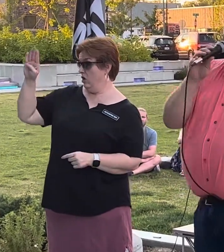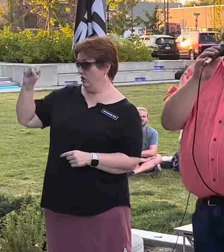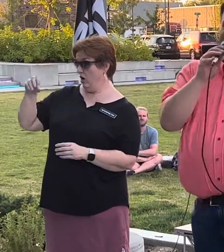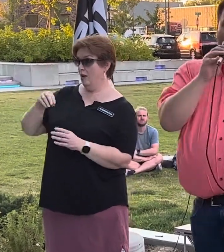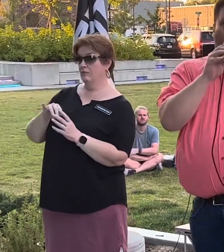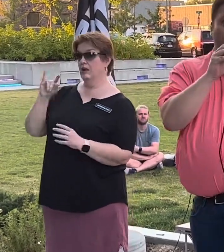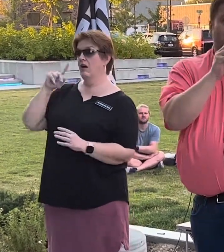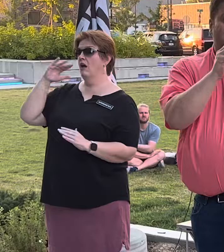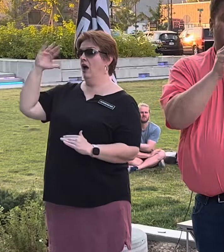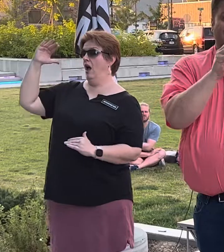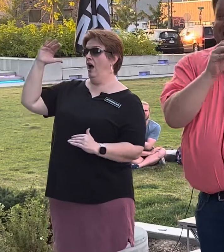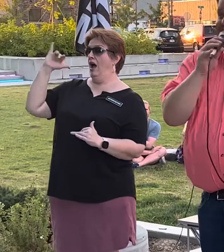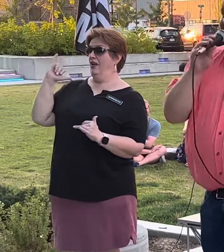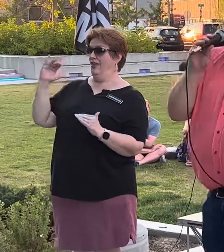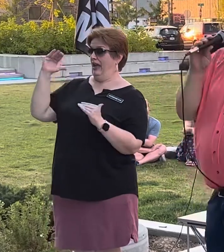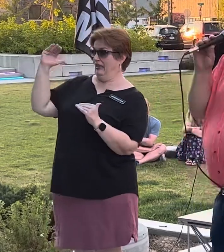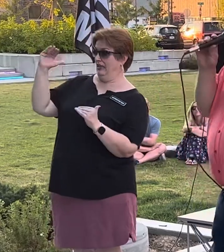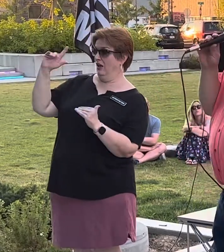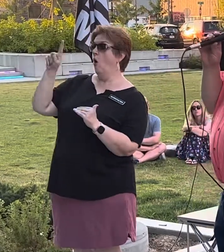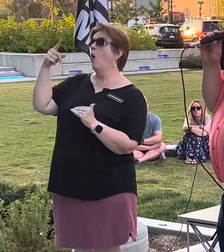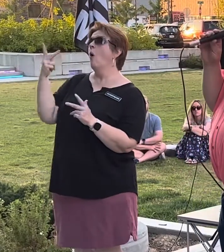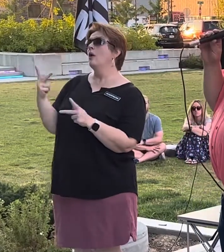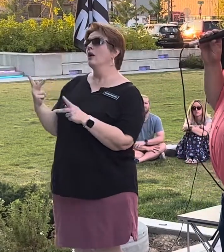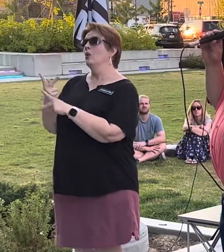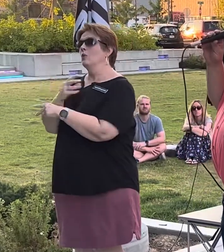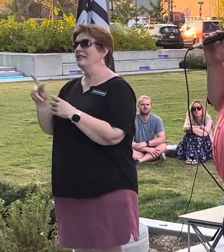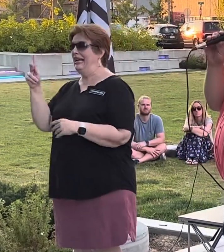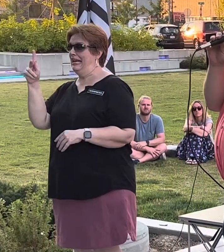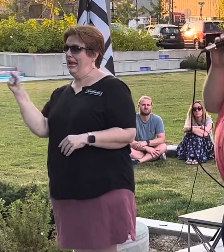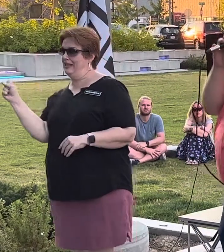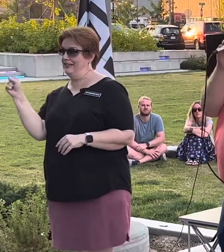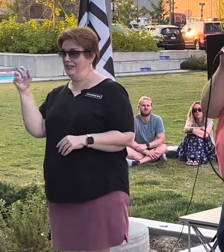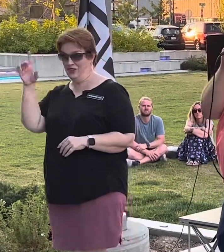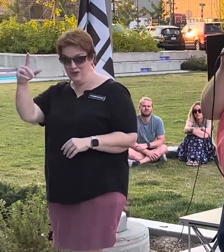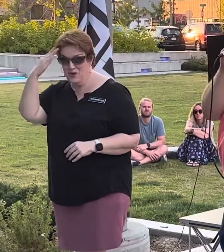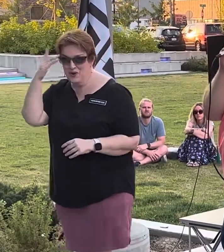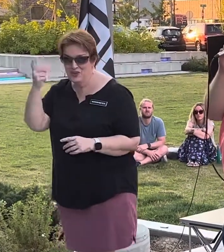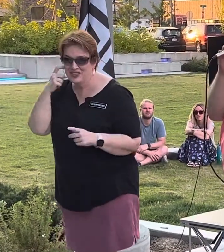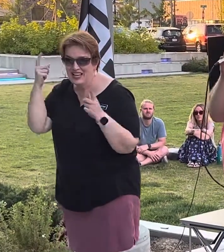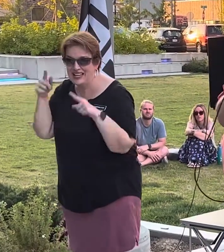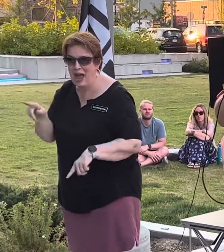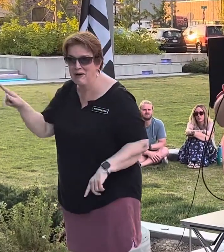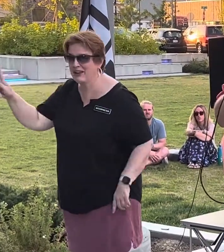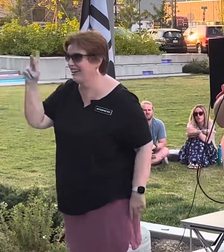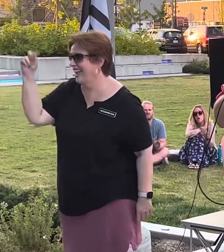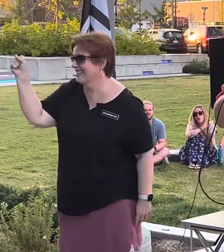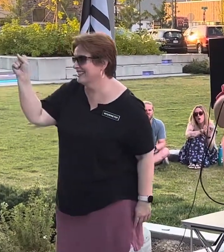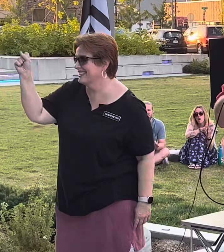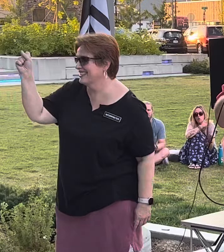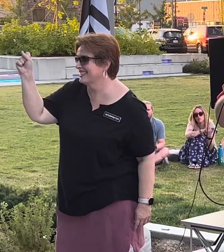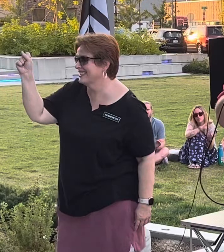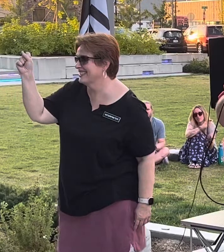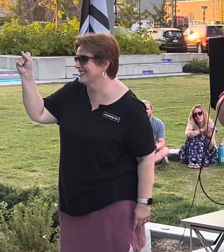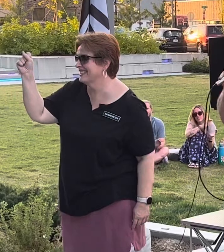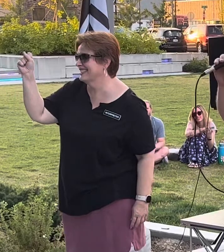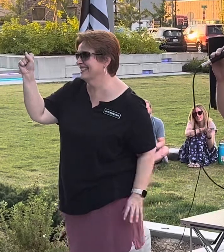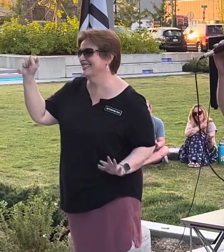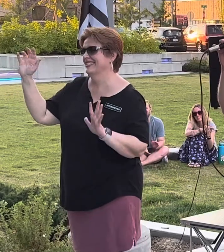Idaho is second only to that in Kansas. And we all know what just happened in Kansas.